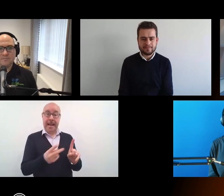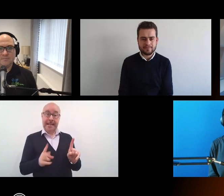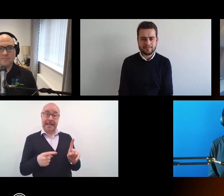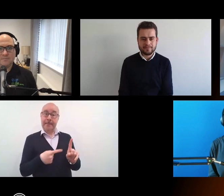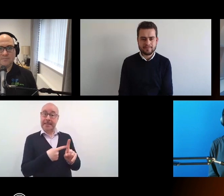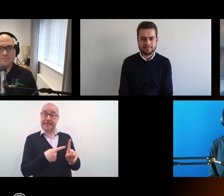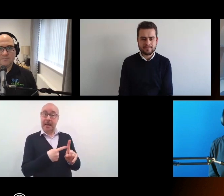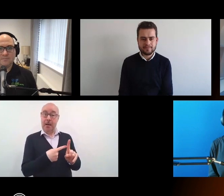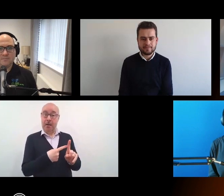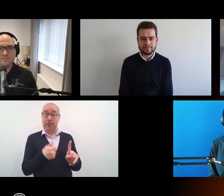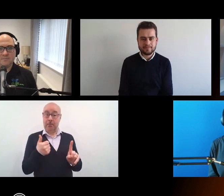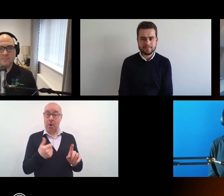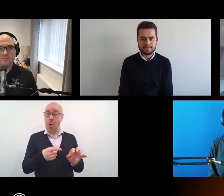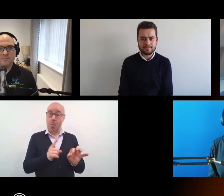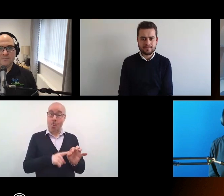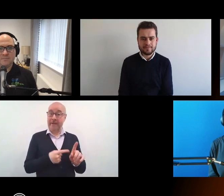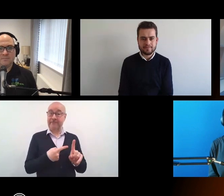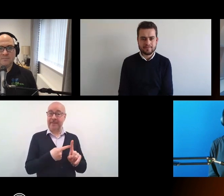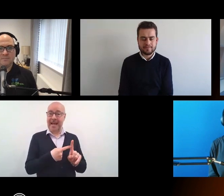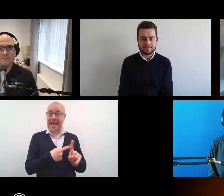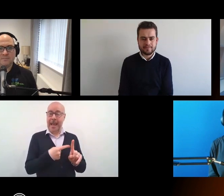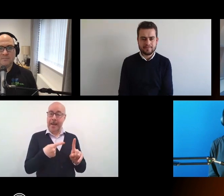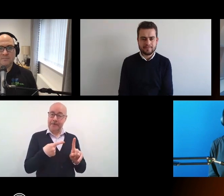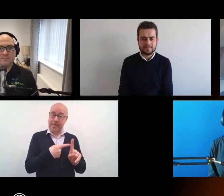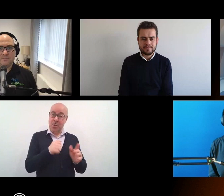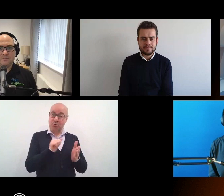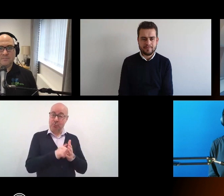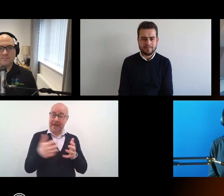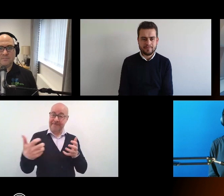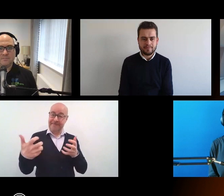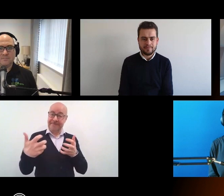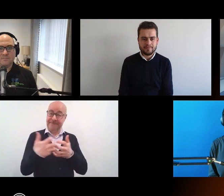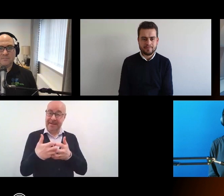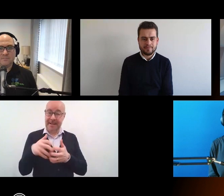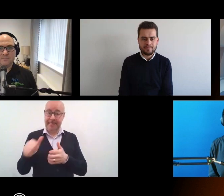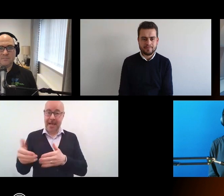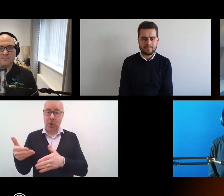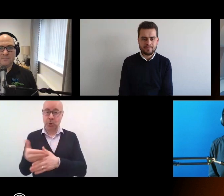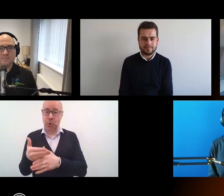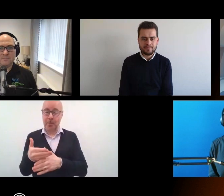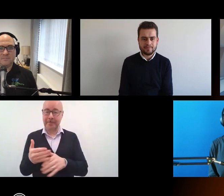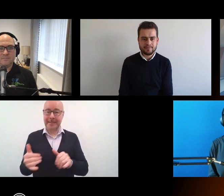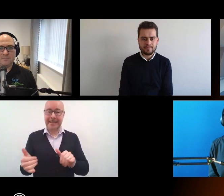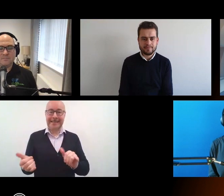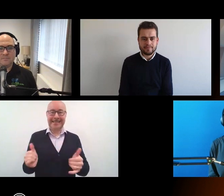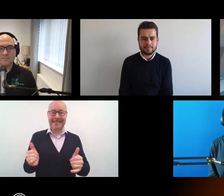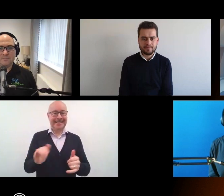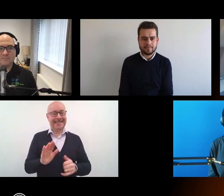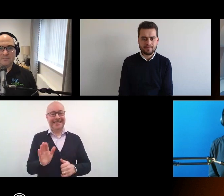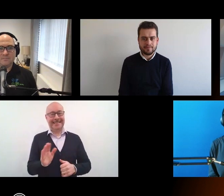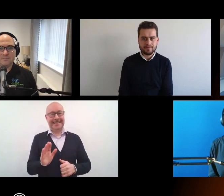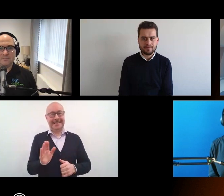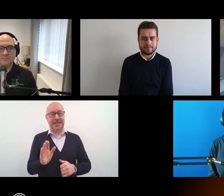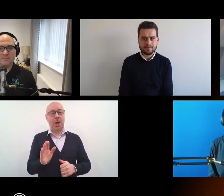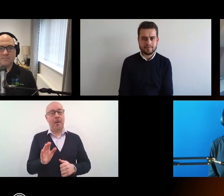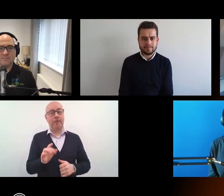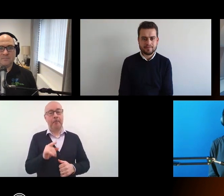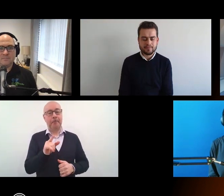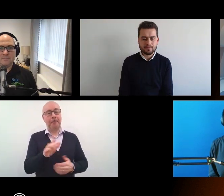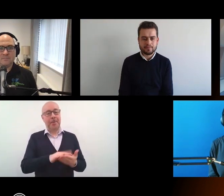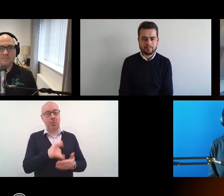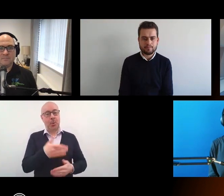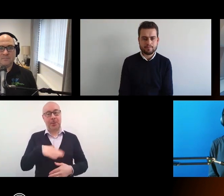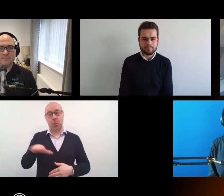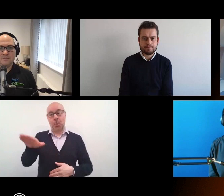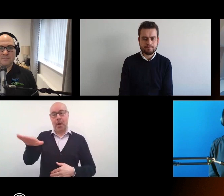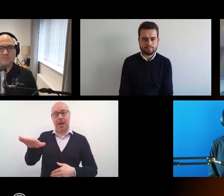not mean that they are the best fit for it. And any professional interpreter or provider of services would be able to help guide you through